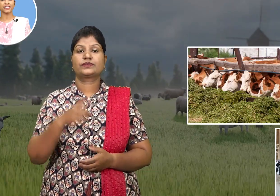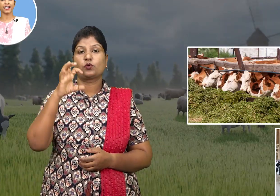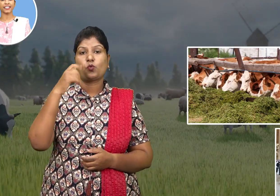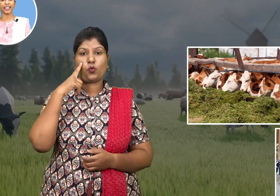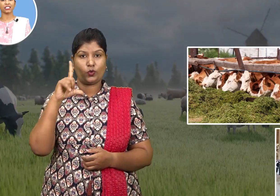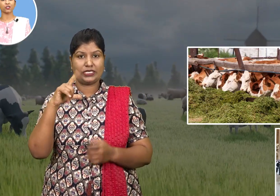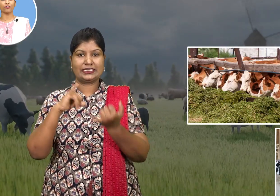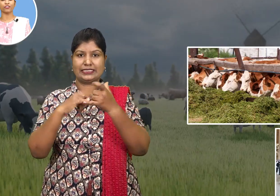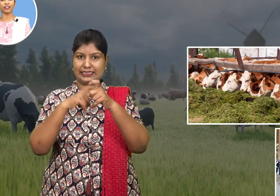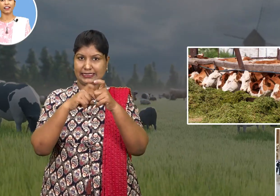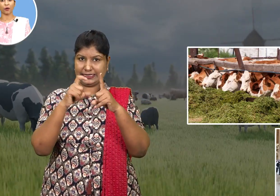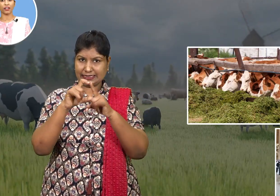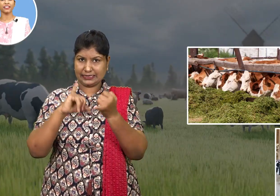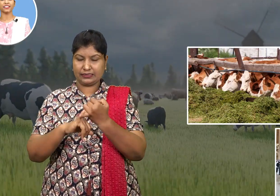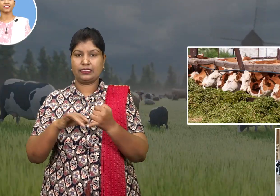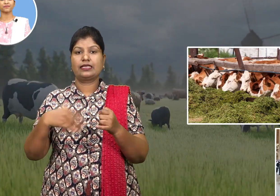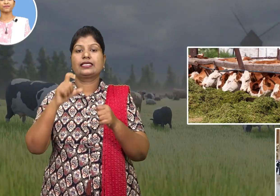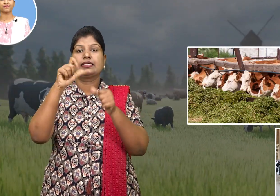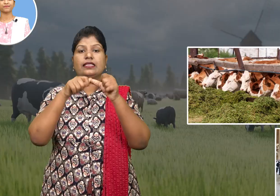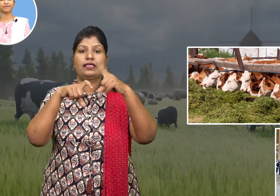oiled seed cakes of groundnut,